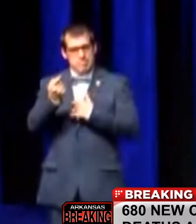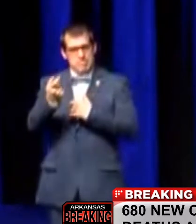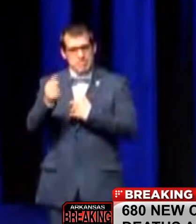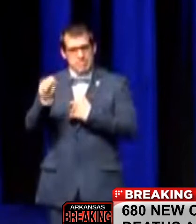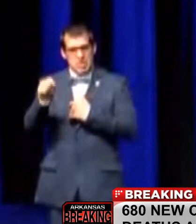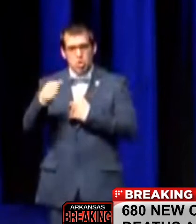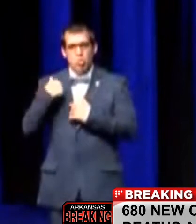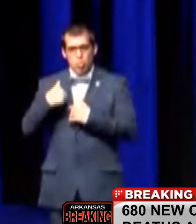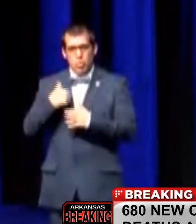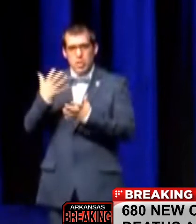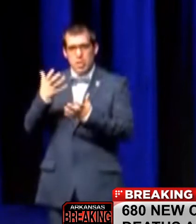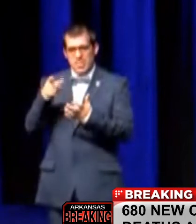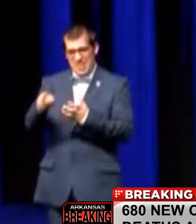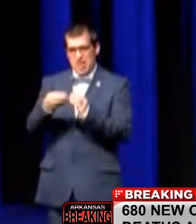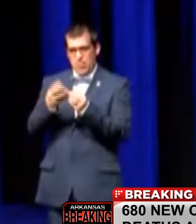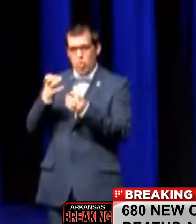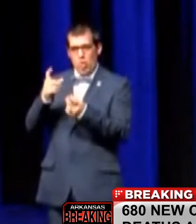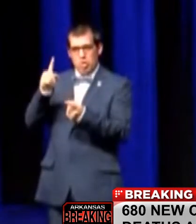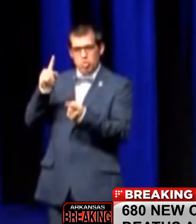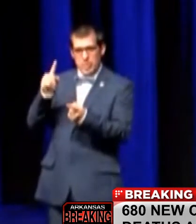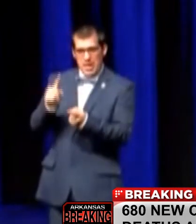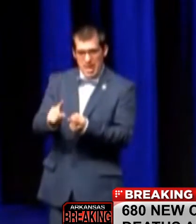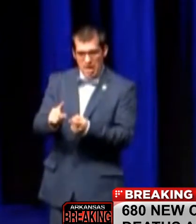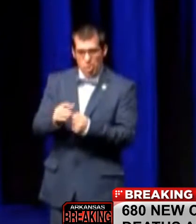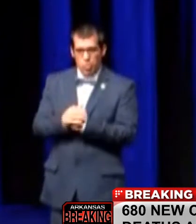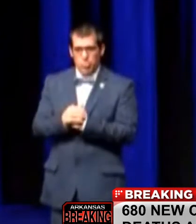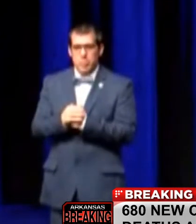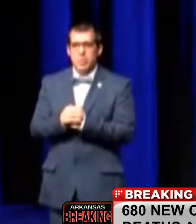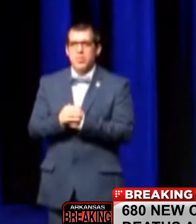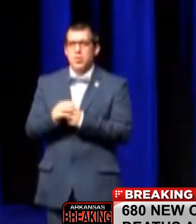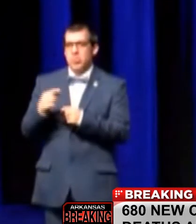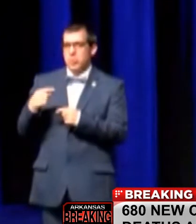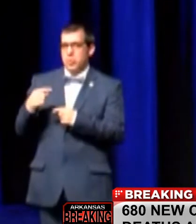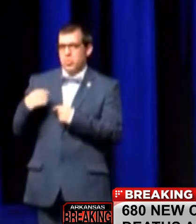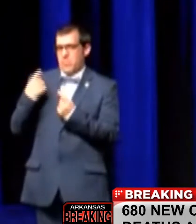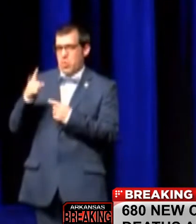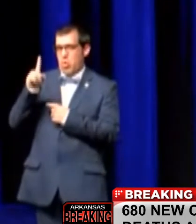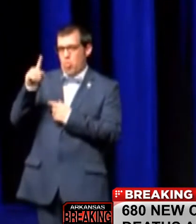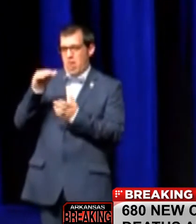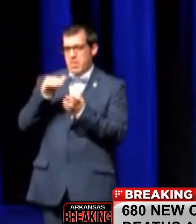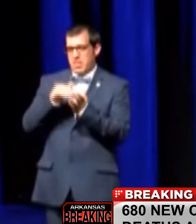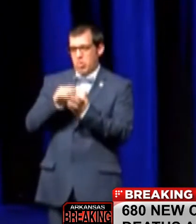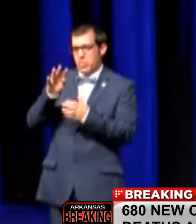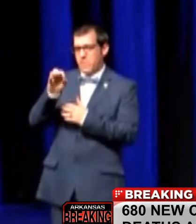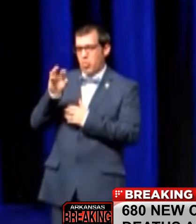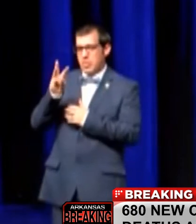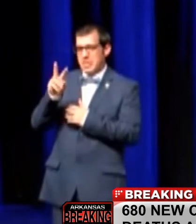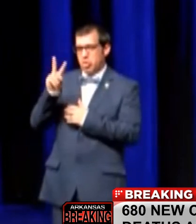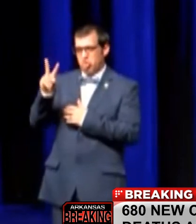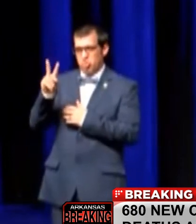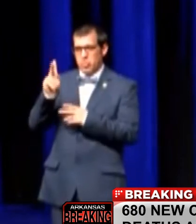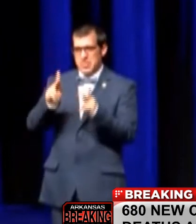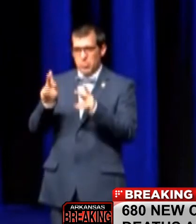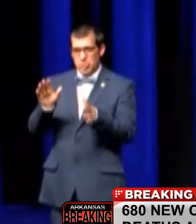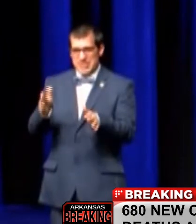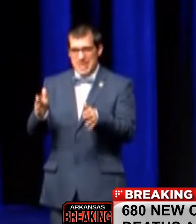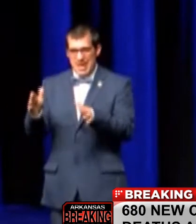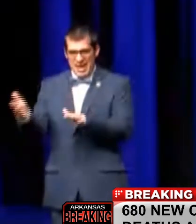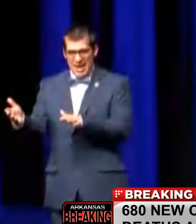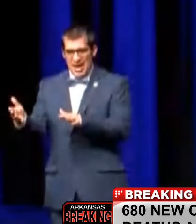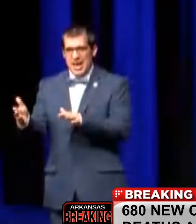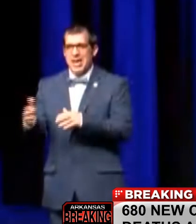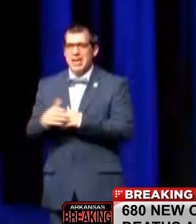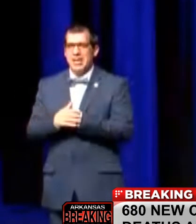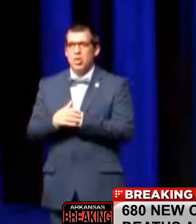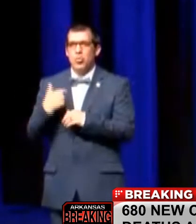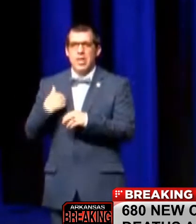want the numbers to go down. We've had 1,462 people die and we had